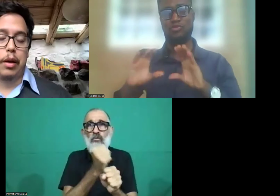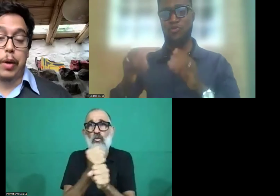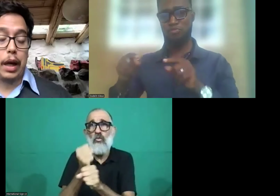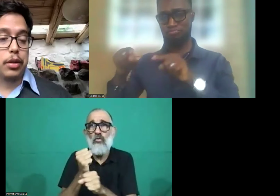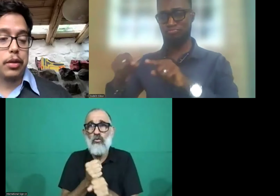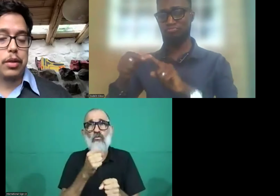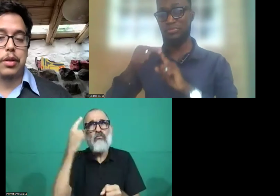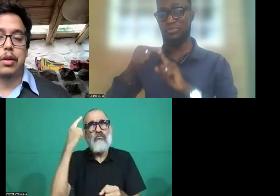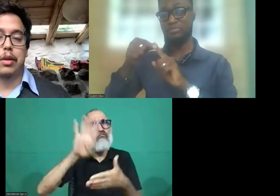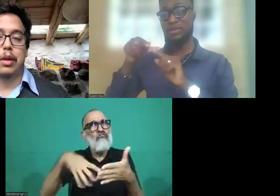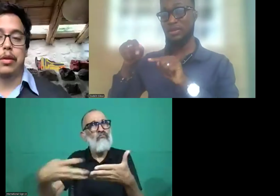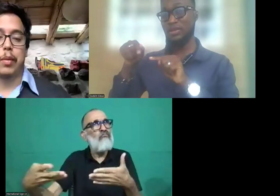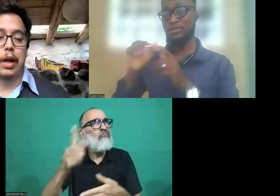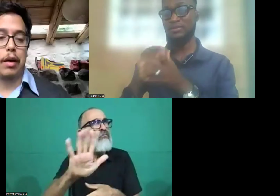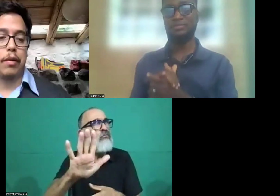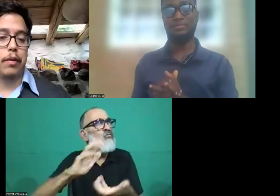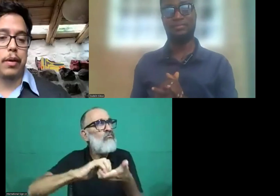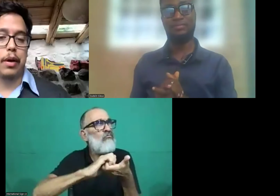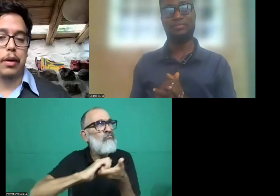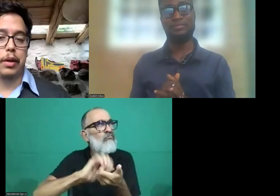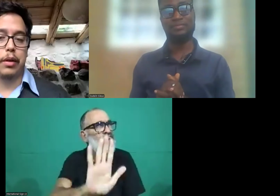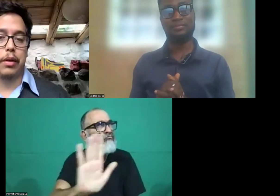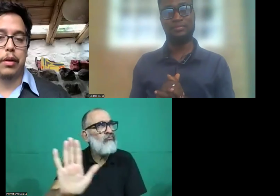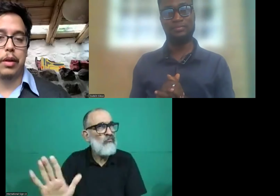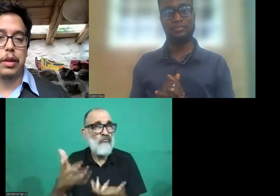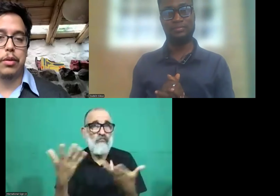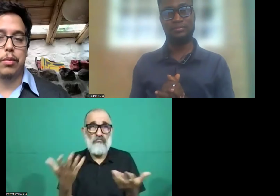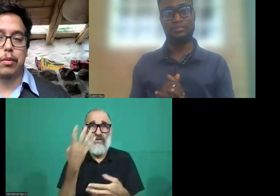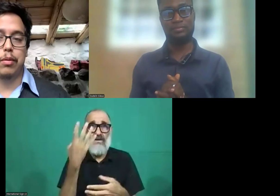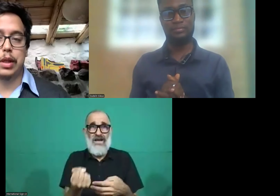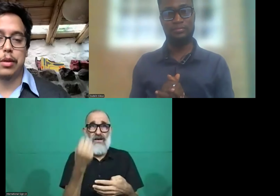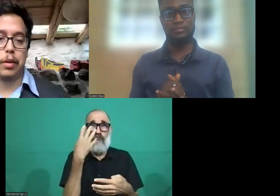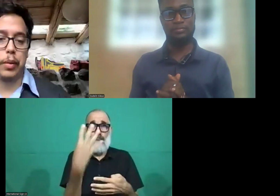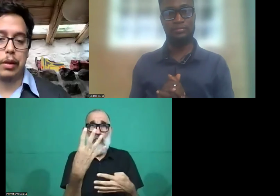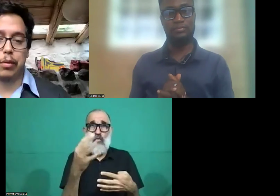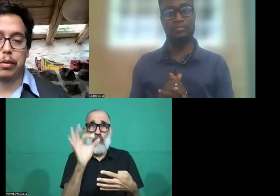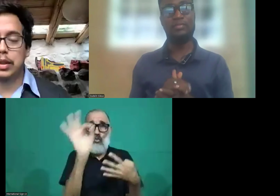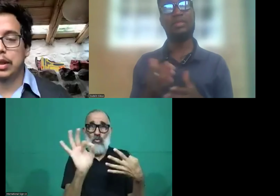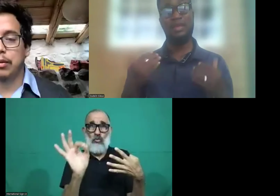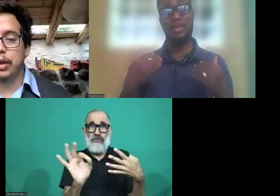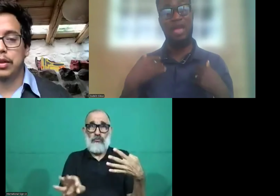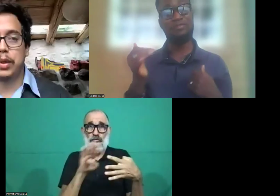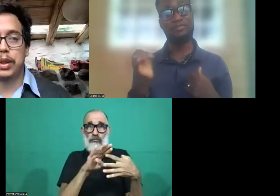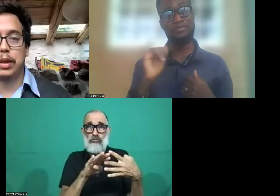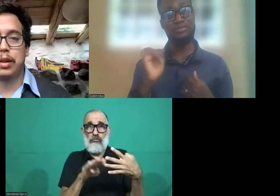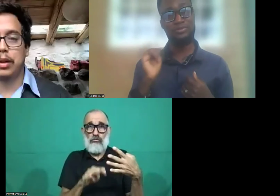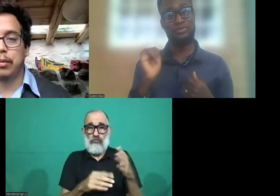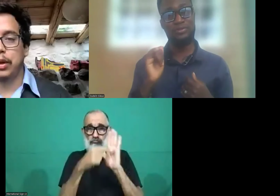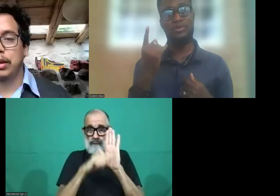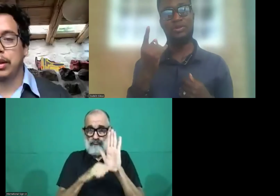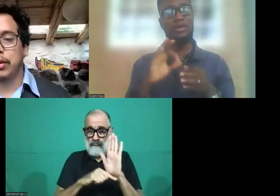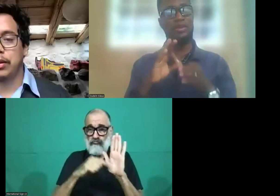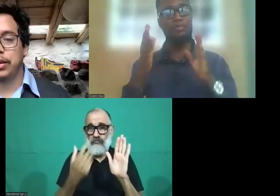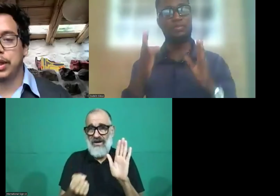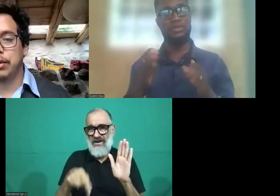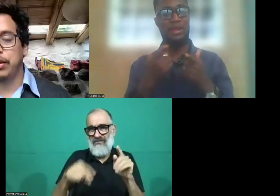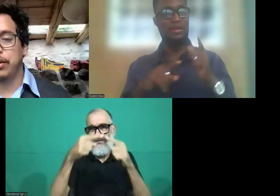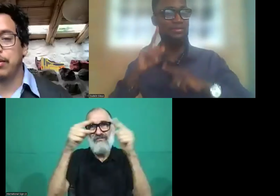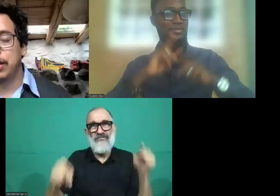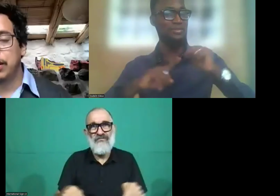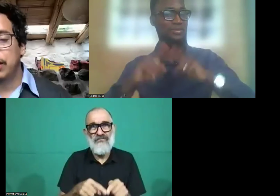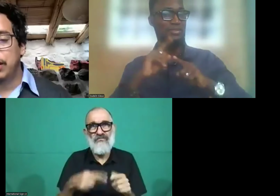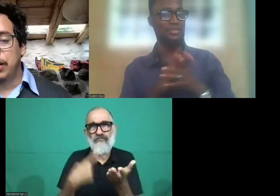any reactions that you may have regarding these 2 central meal tools that we just presented and that we also share